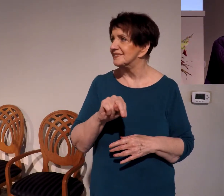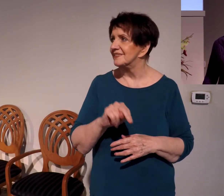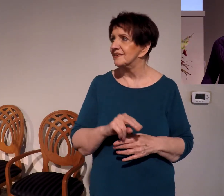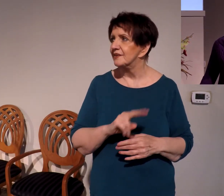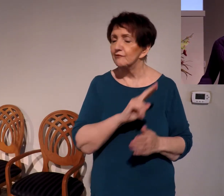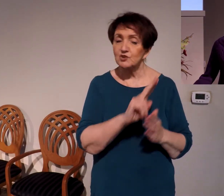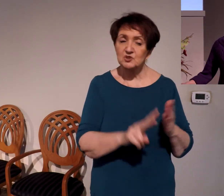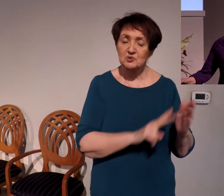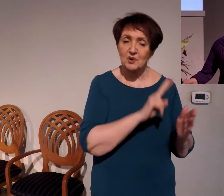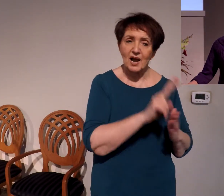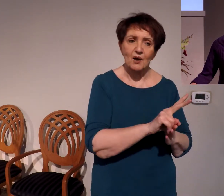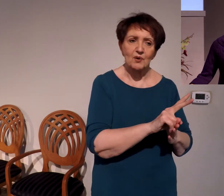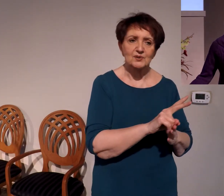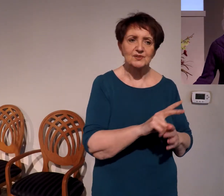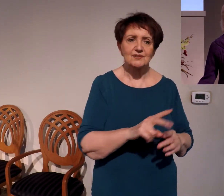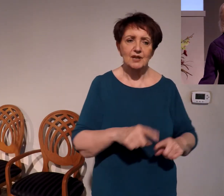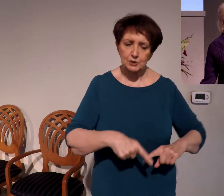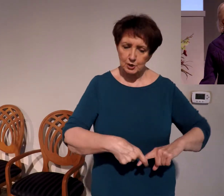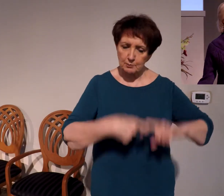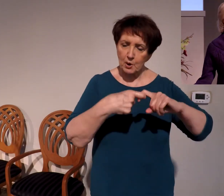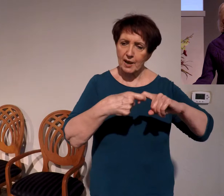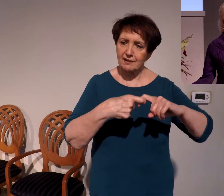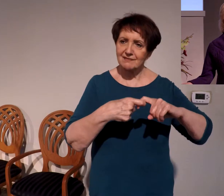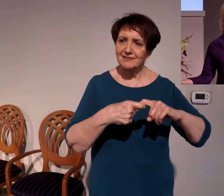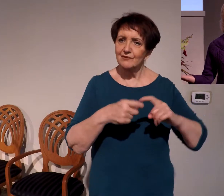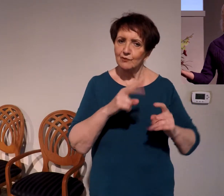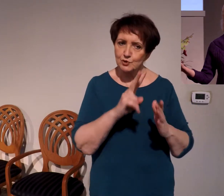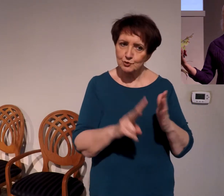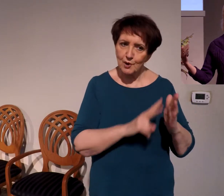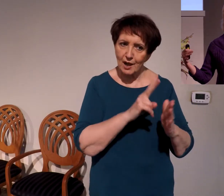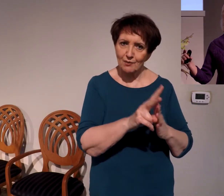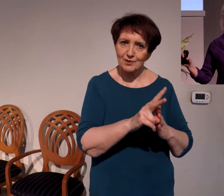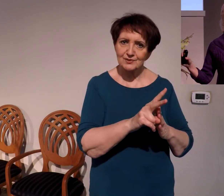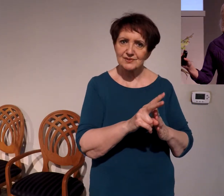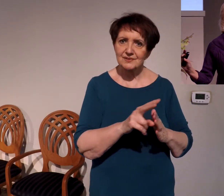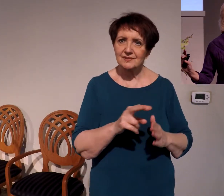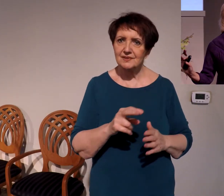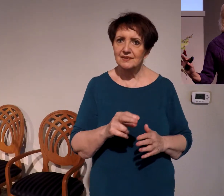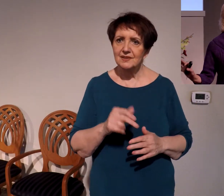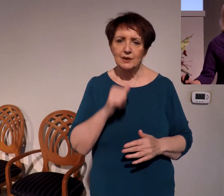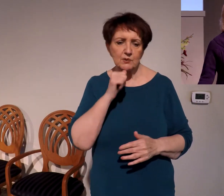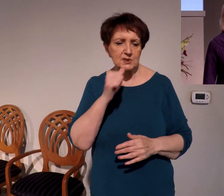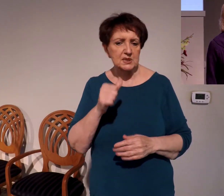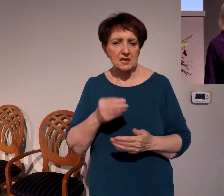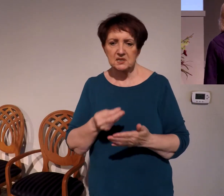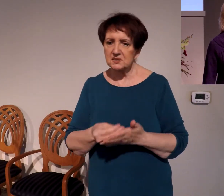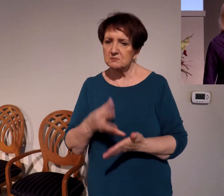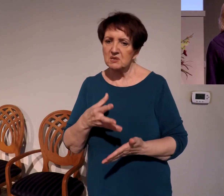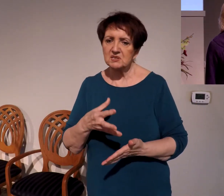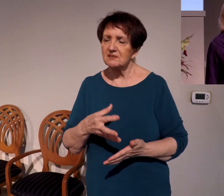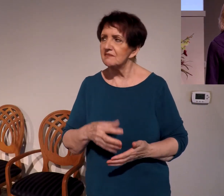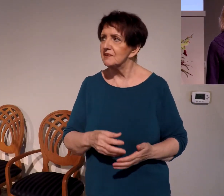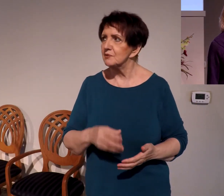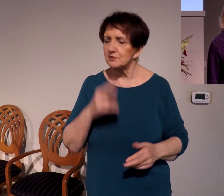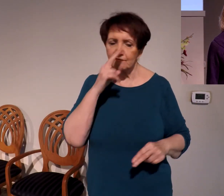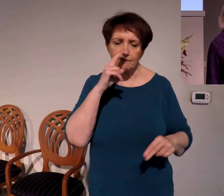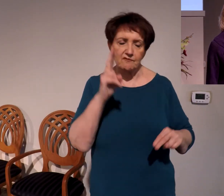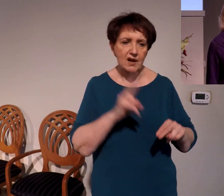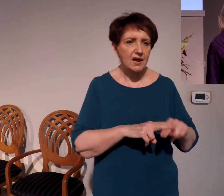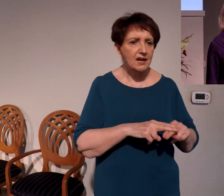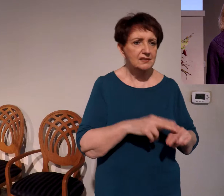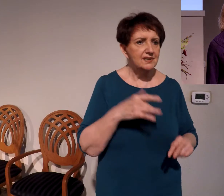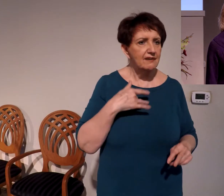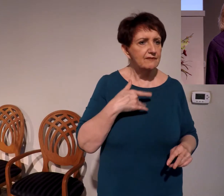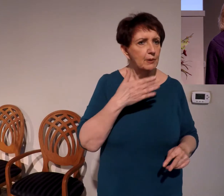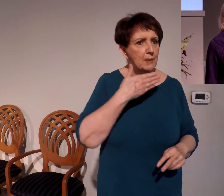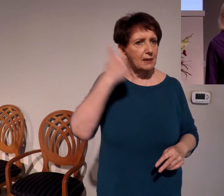took a complete break, and it was reasonably inexpensive, and it was fun, and I felt refreshed